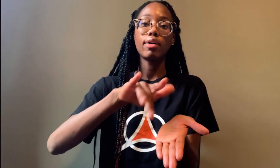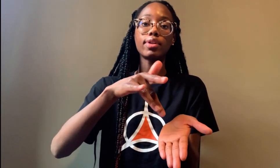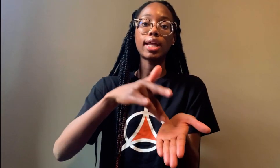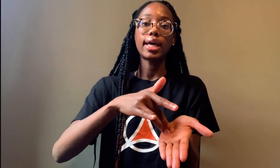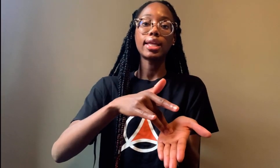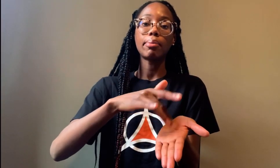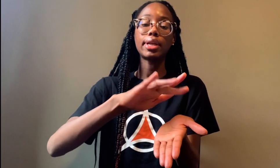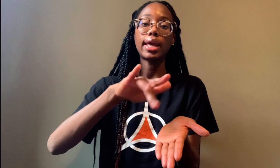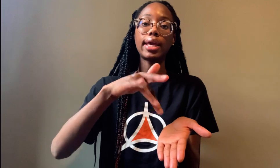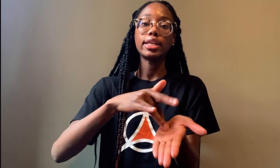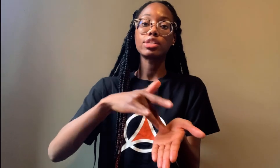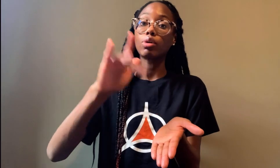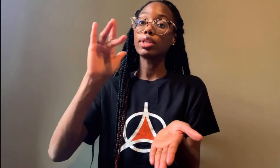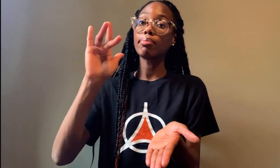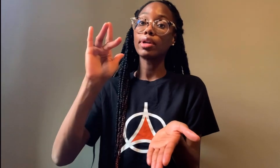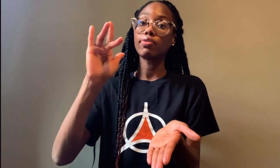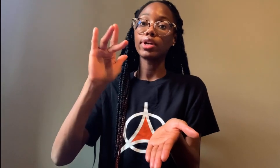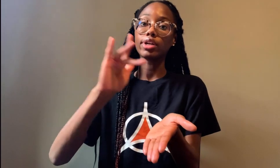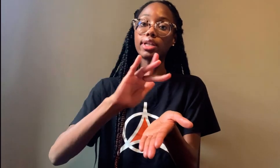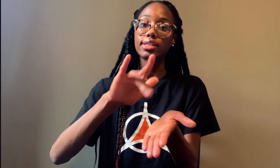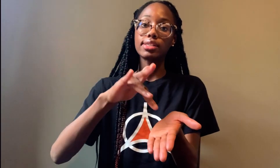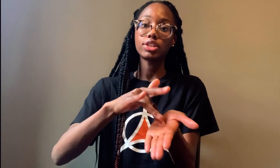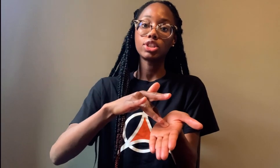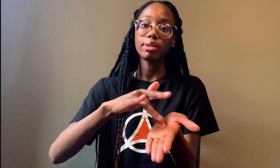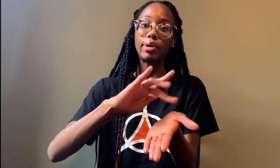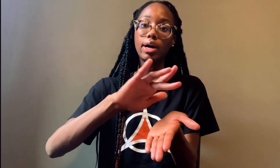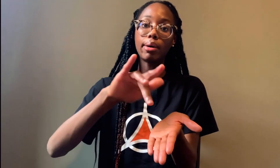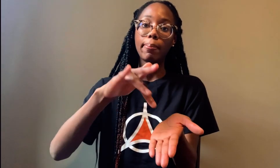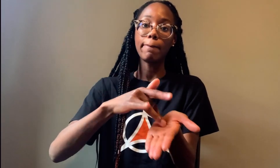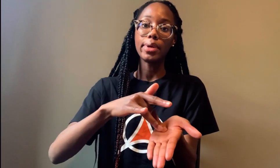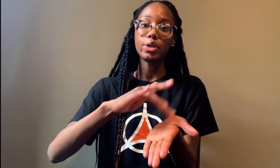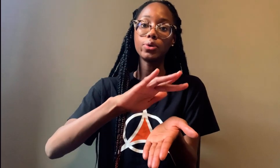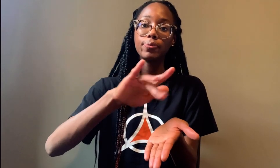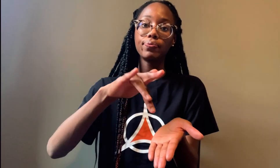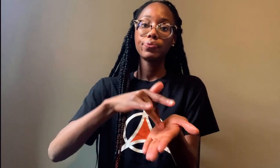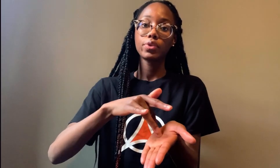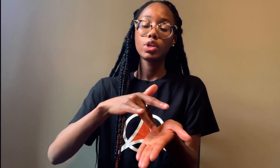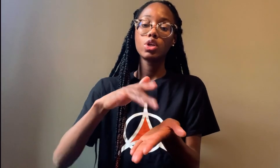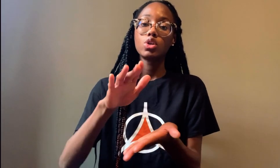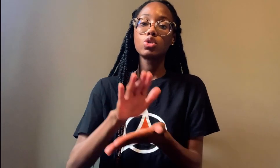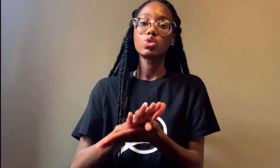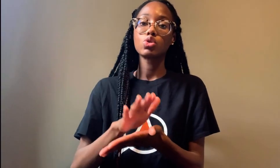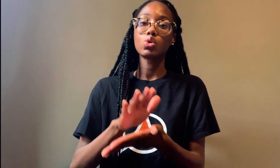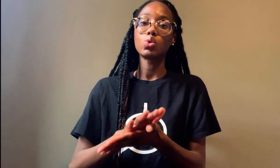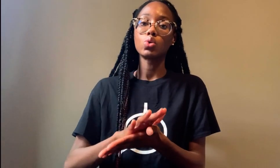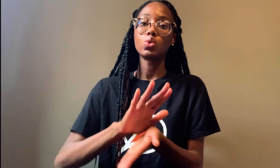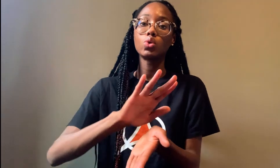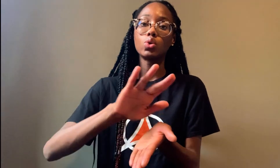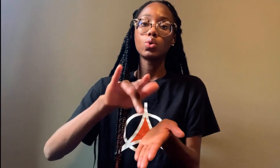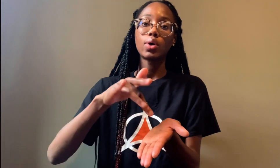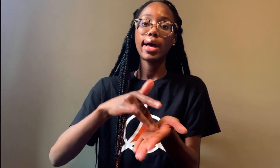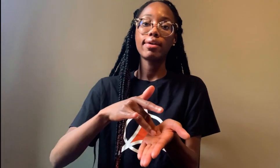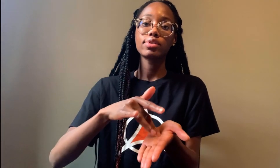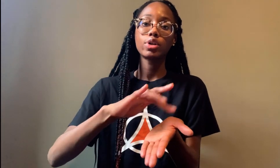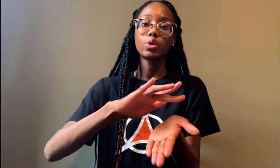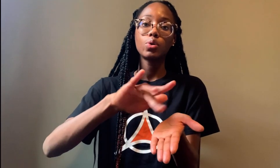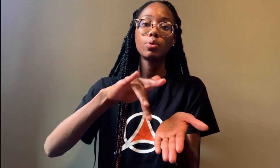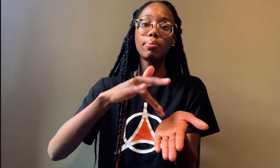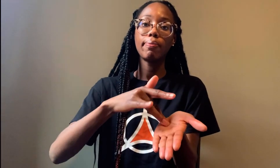the non-dominant hand, and it's only the middle finger that is touching the palm. Middle school. Half circle,